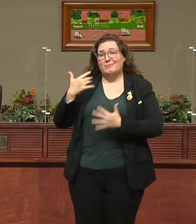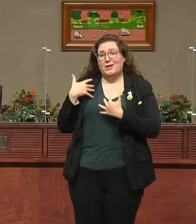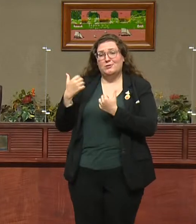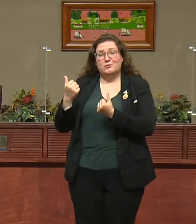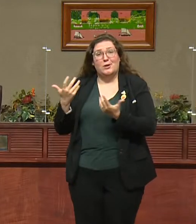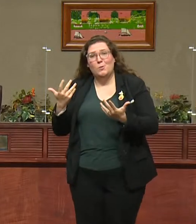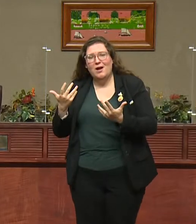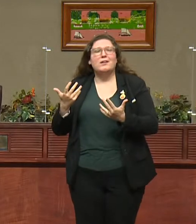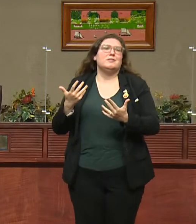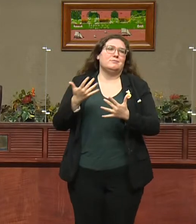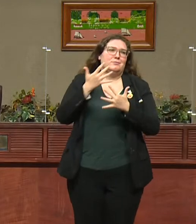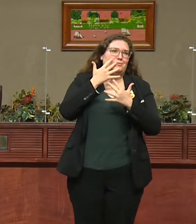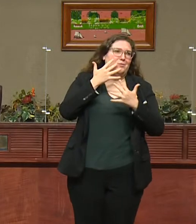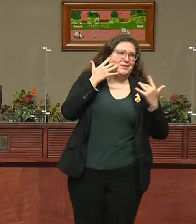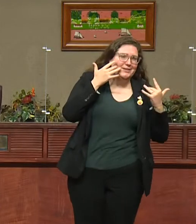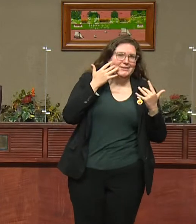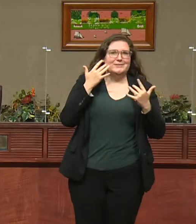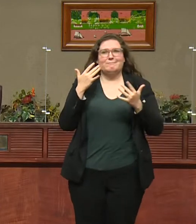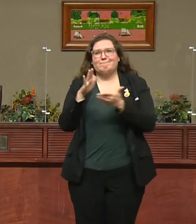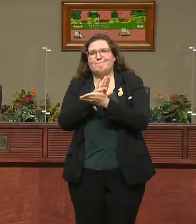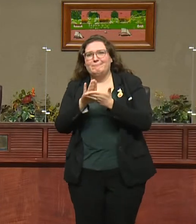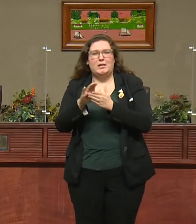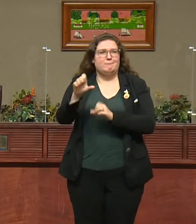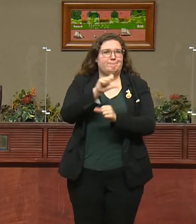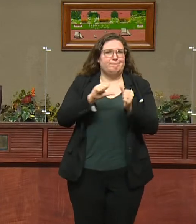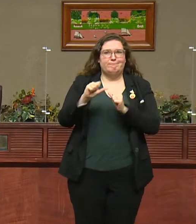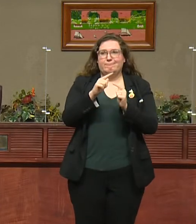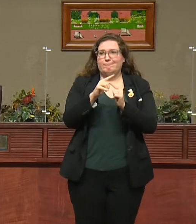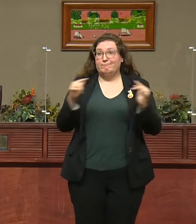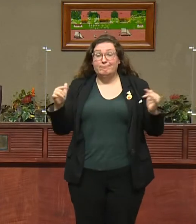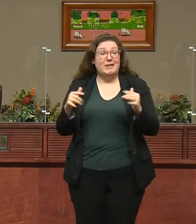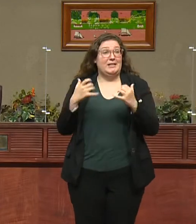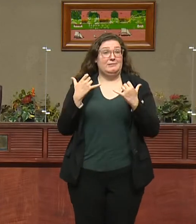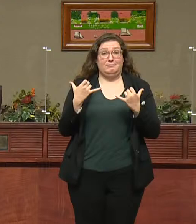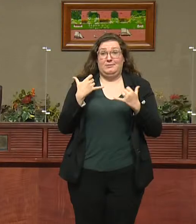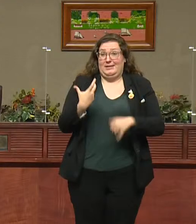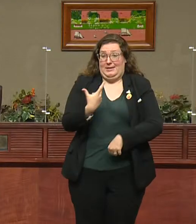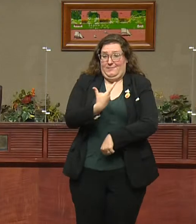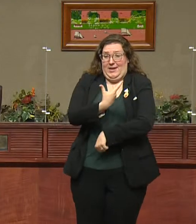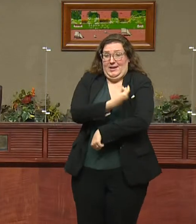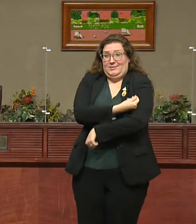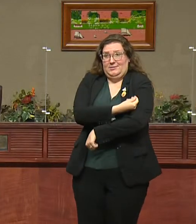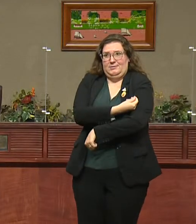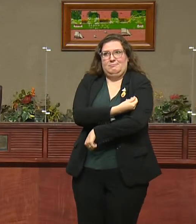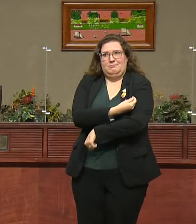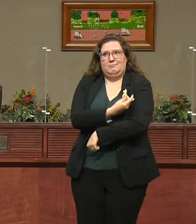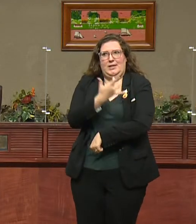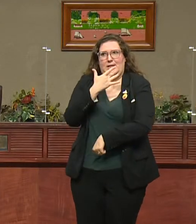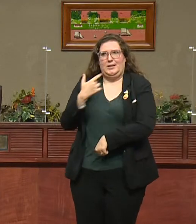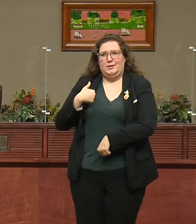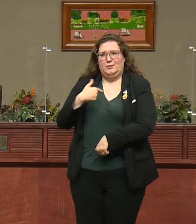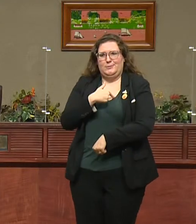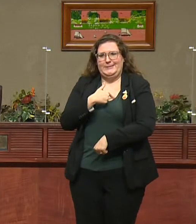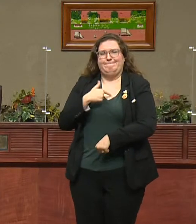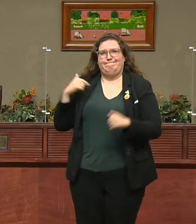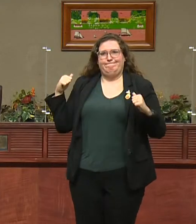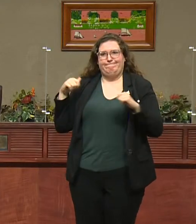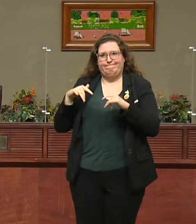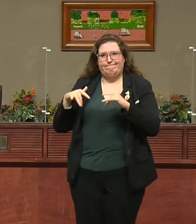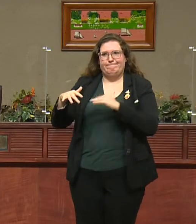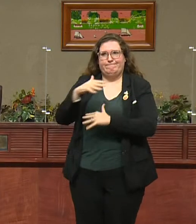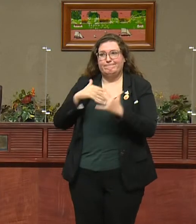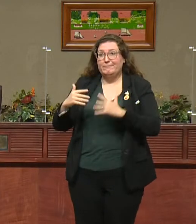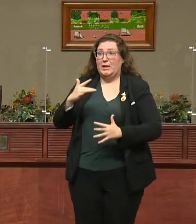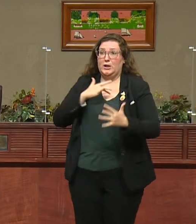compassion. We know that thanks to the vaccine, the day when we can safely gather without concern with family and friends